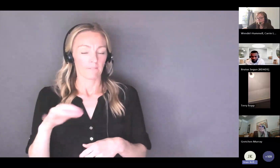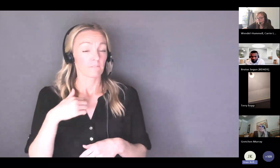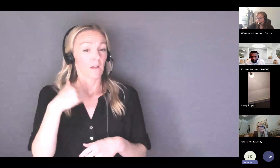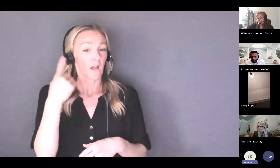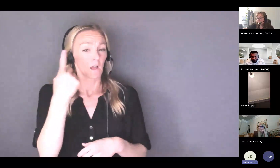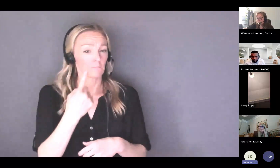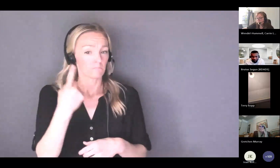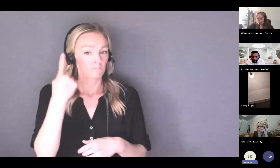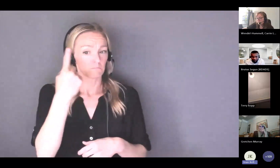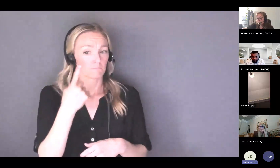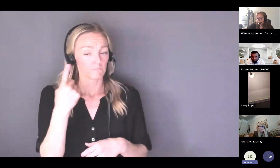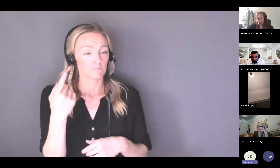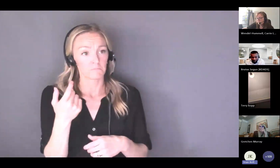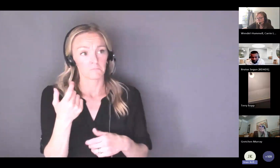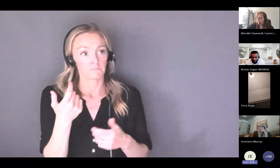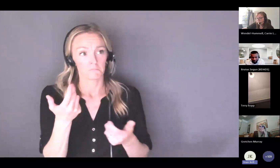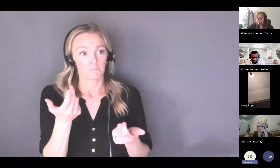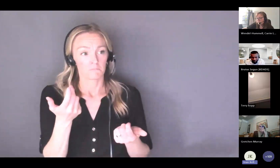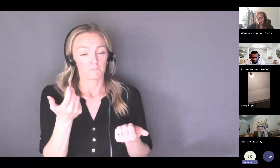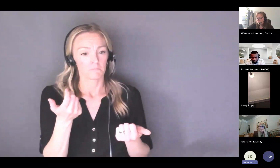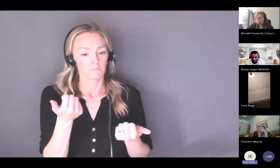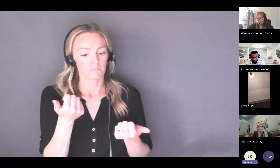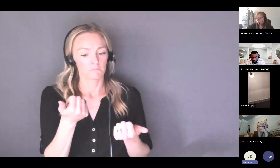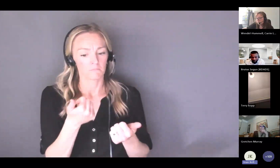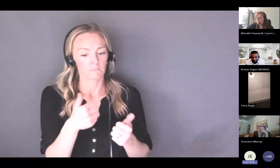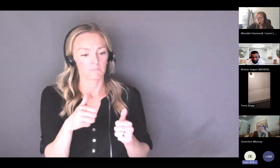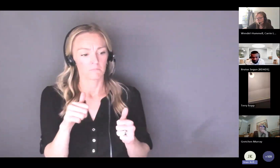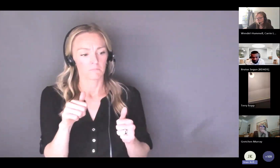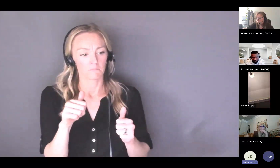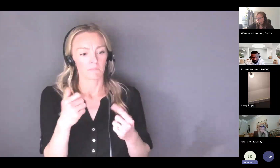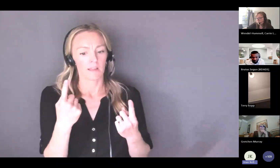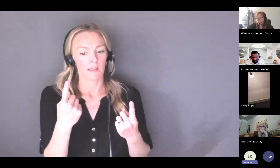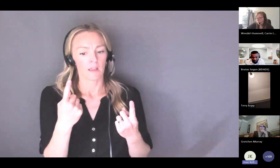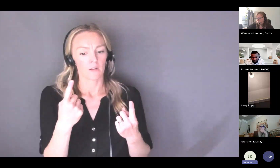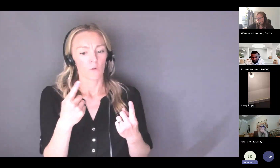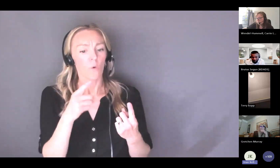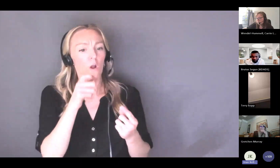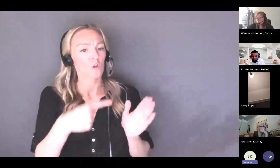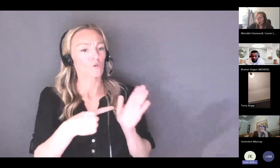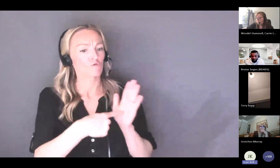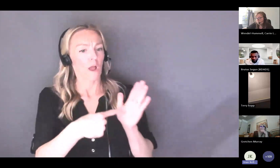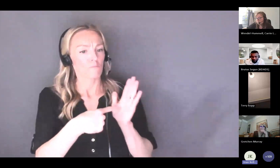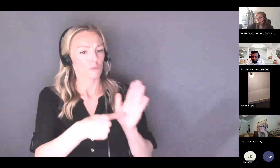actually that you could verify who represented those who actually live in an ICF.